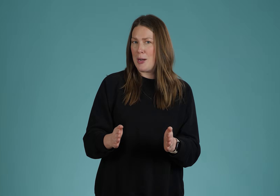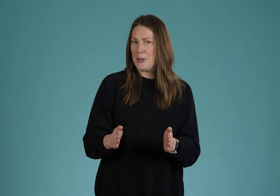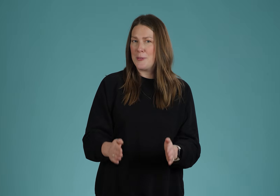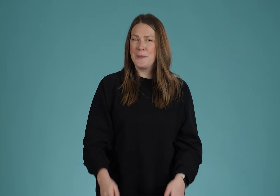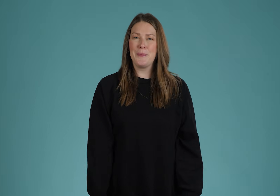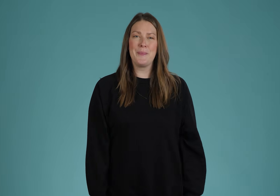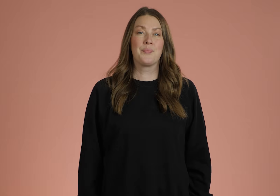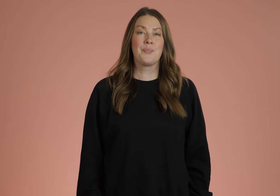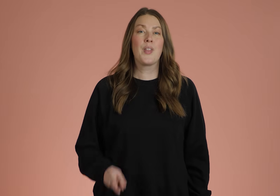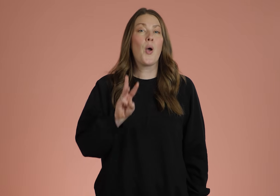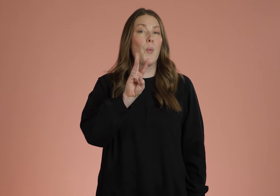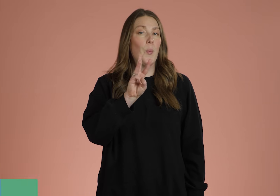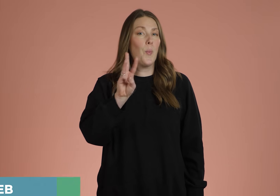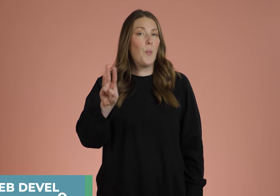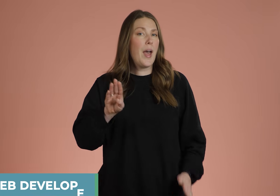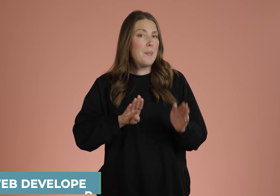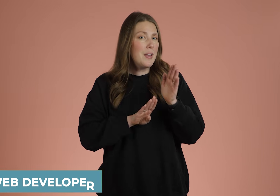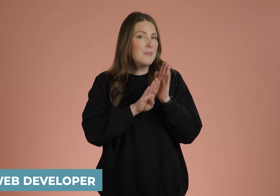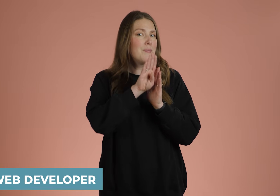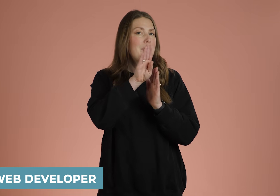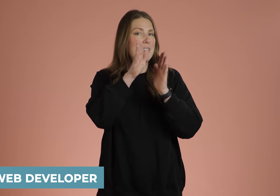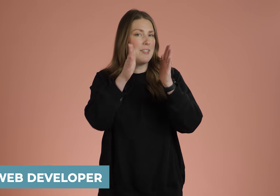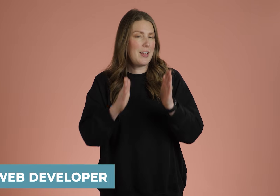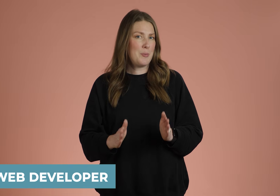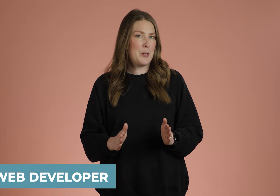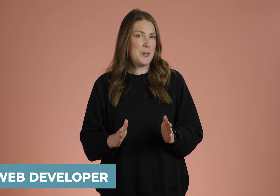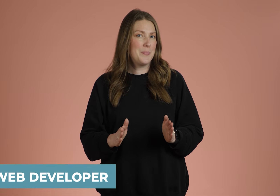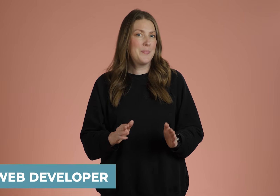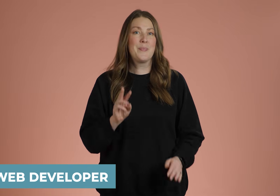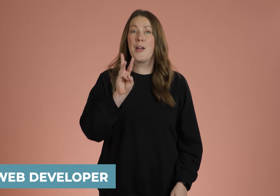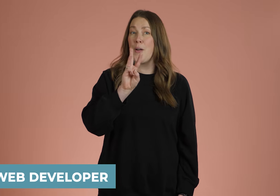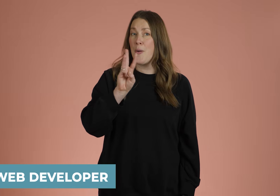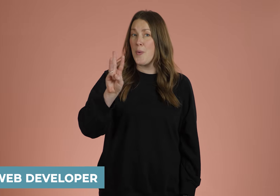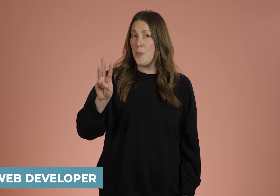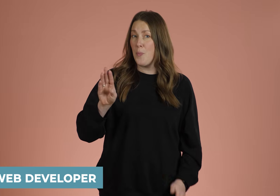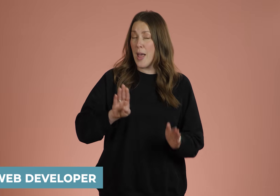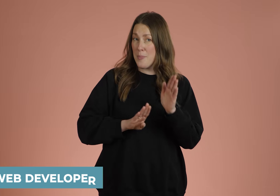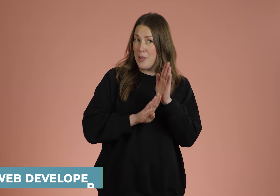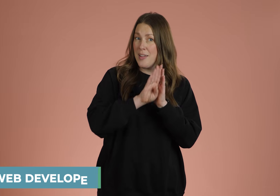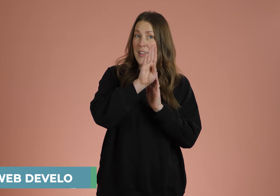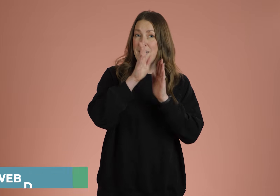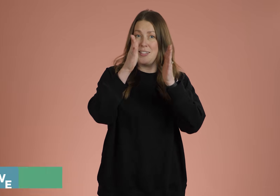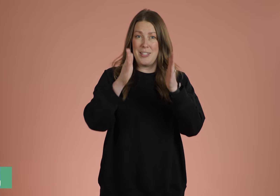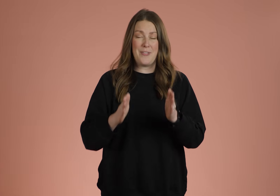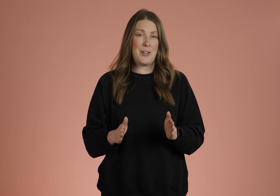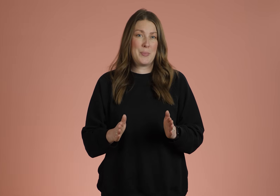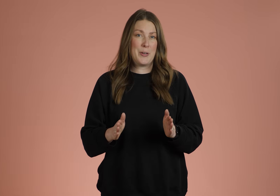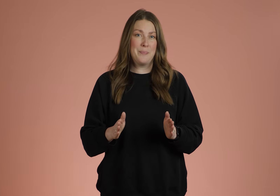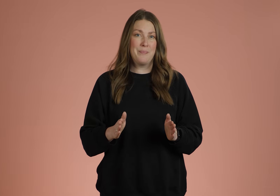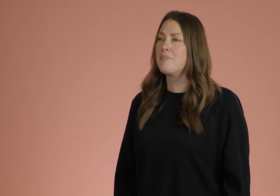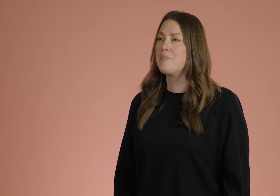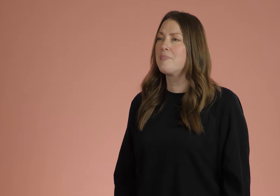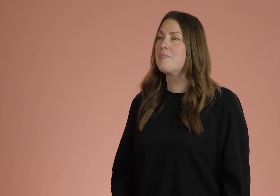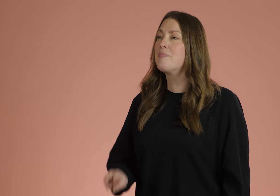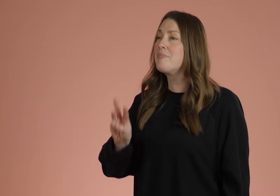Programmer. Web developer. Web developer.